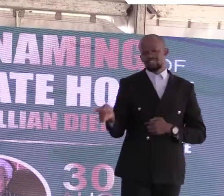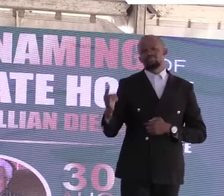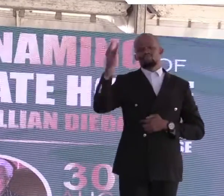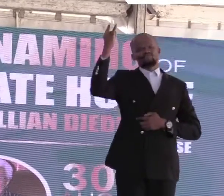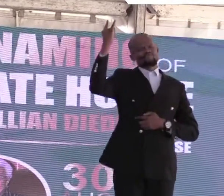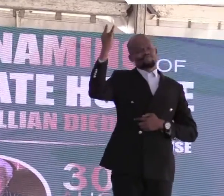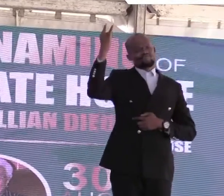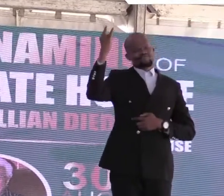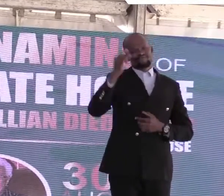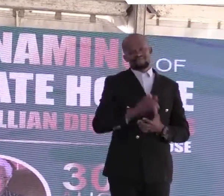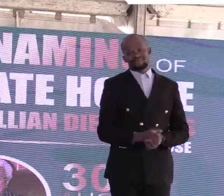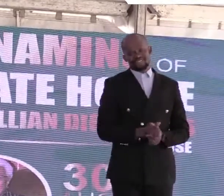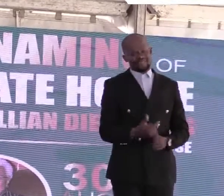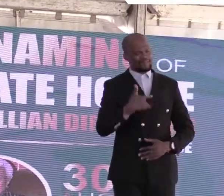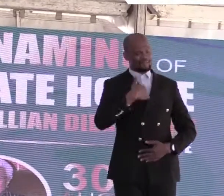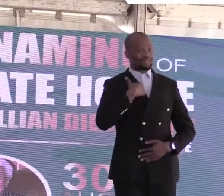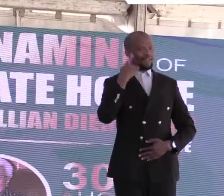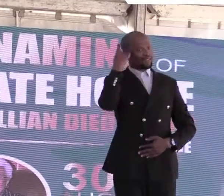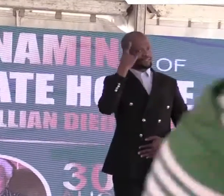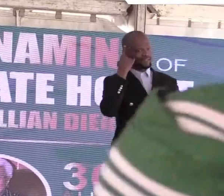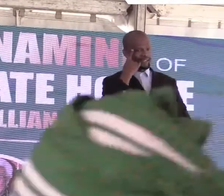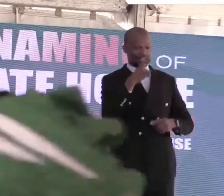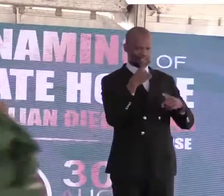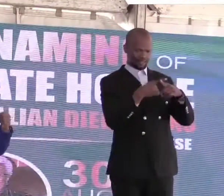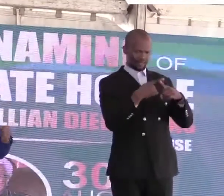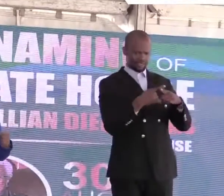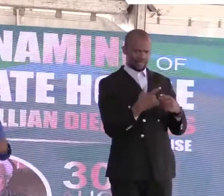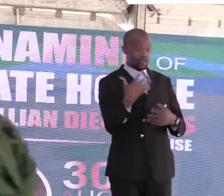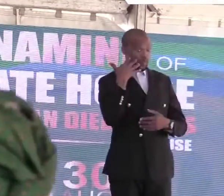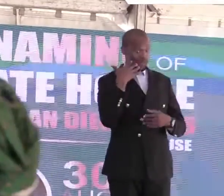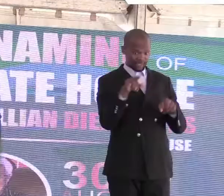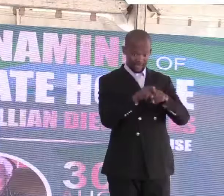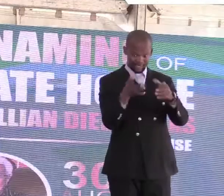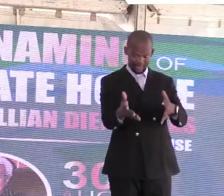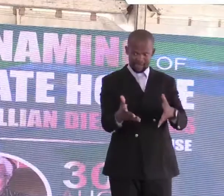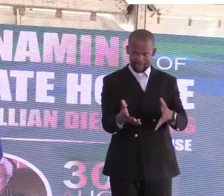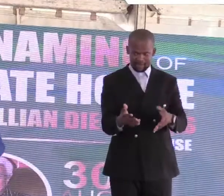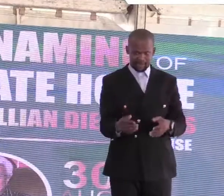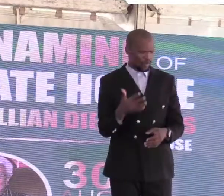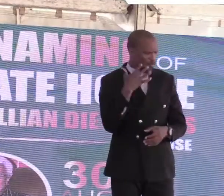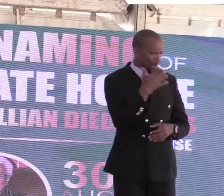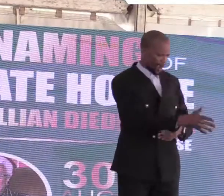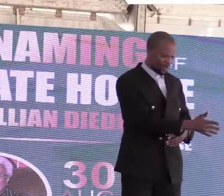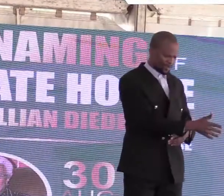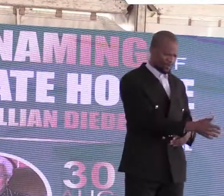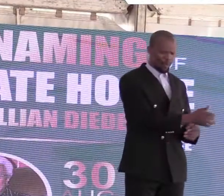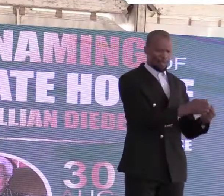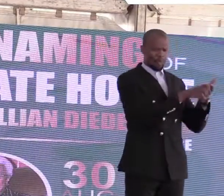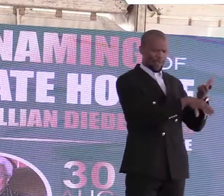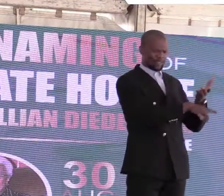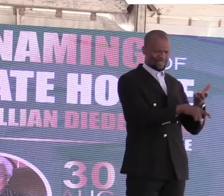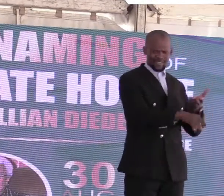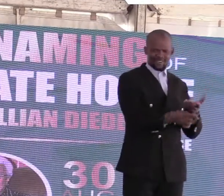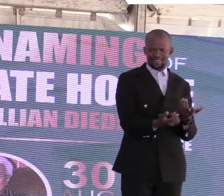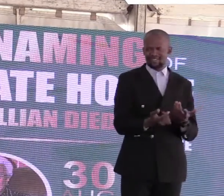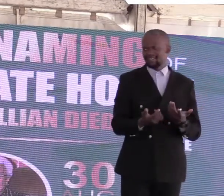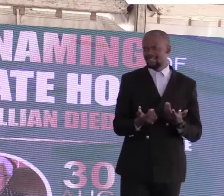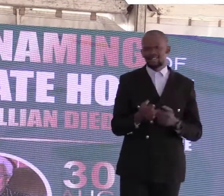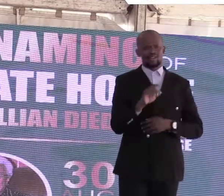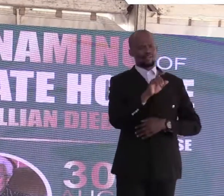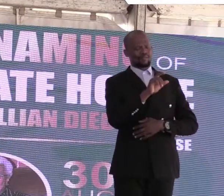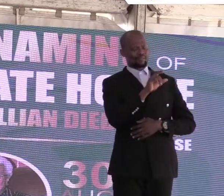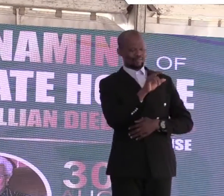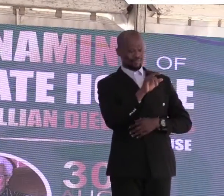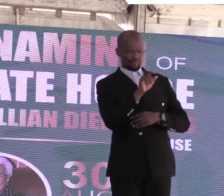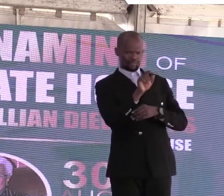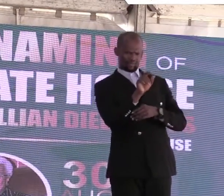than you, I was thinking, yes, cause xa kunje komanzi kunjani komileyo. Yabona lo